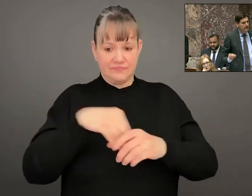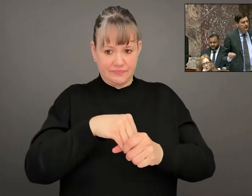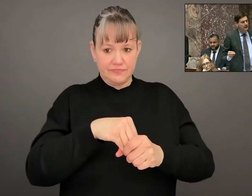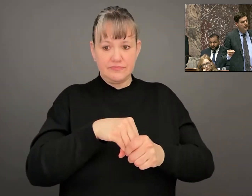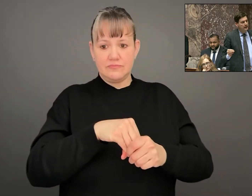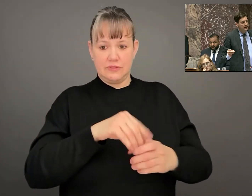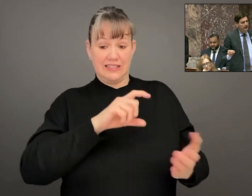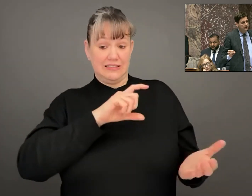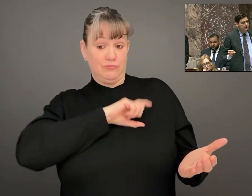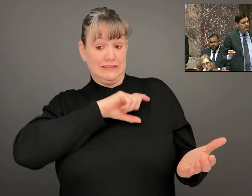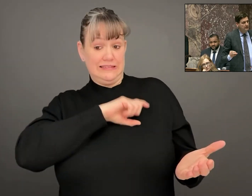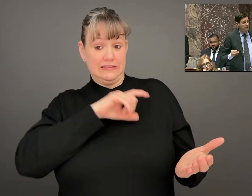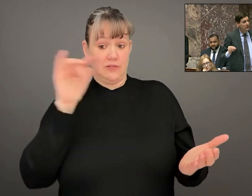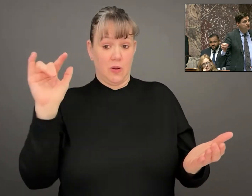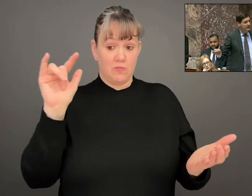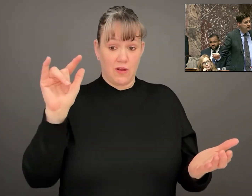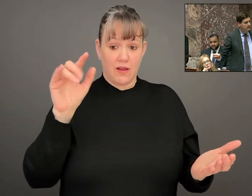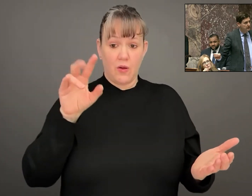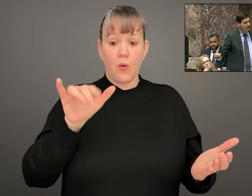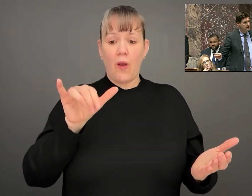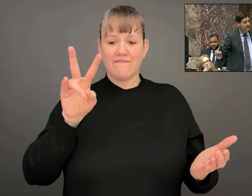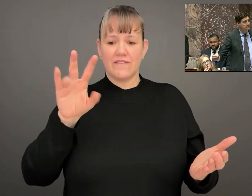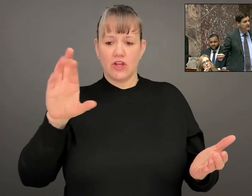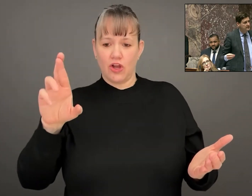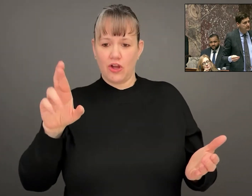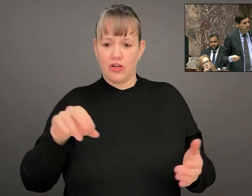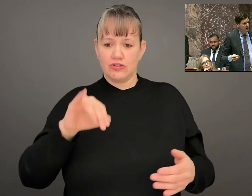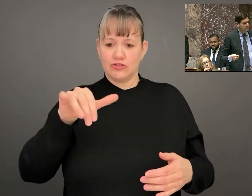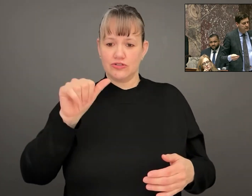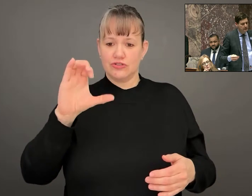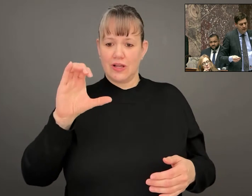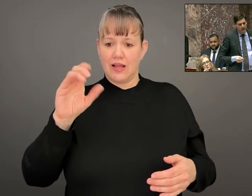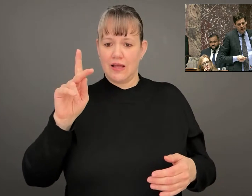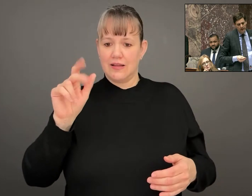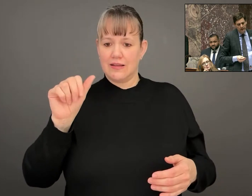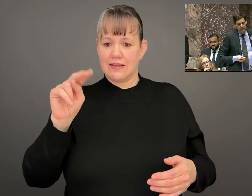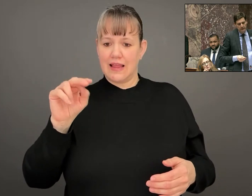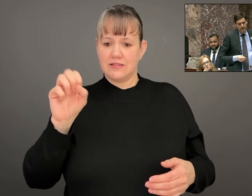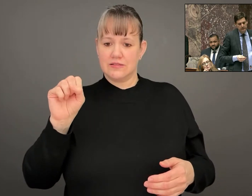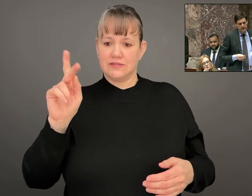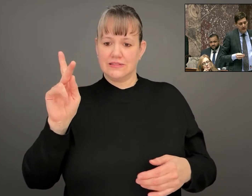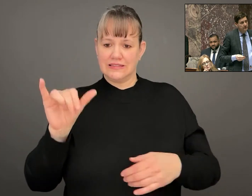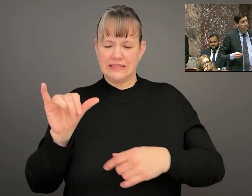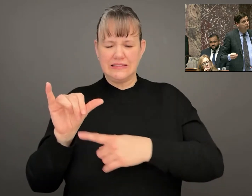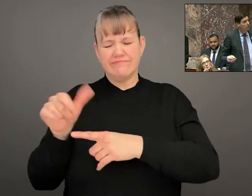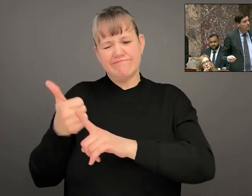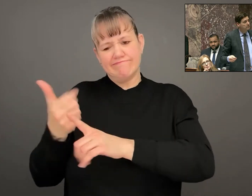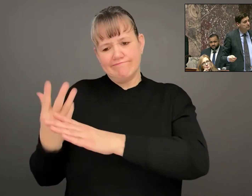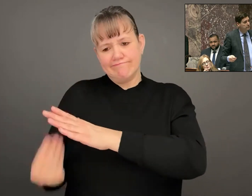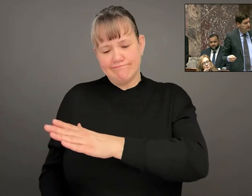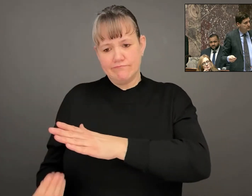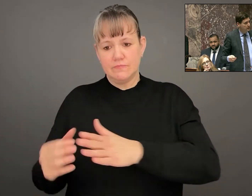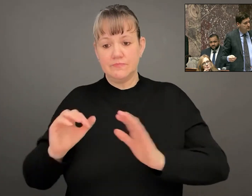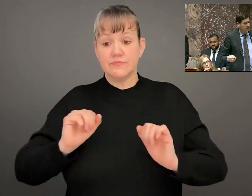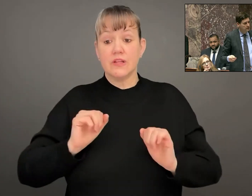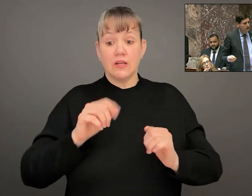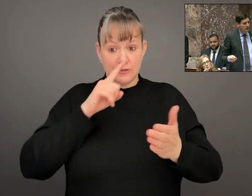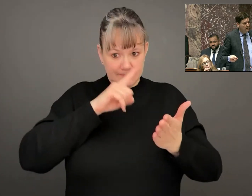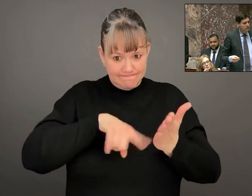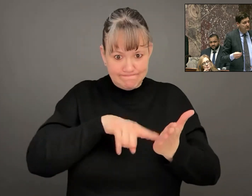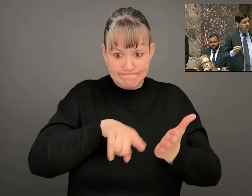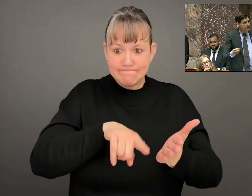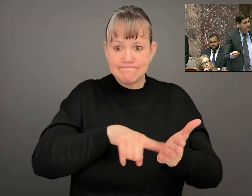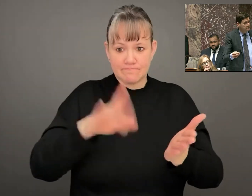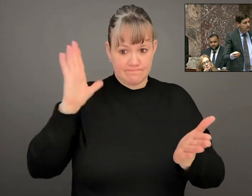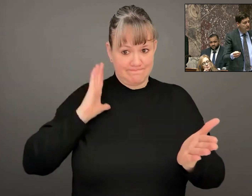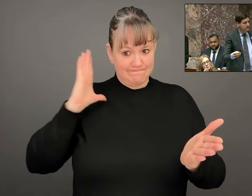died. Coming out of that, the then BC Liberal government decided to reform police laws.